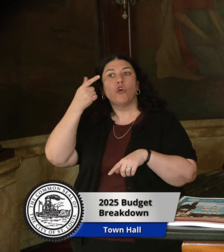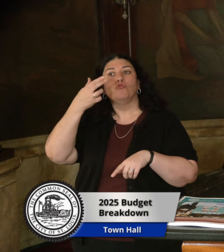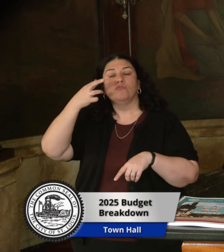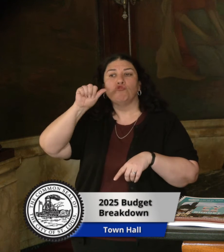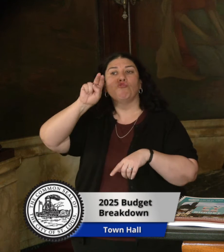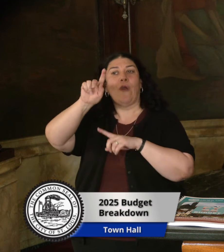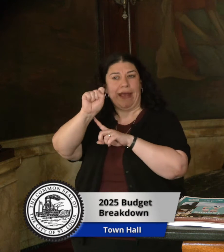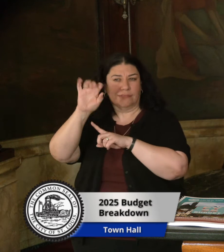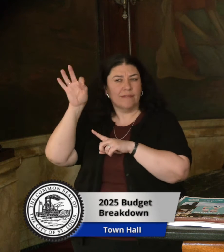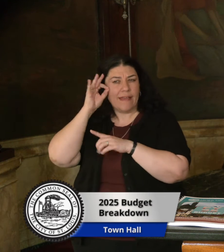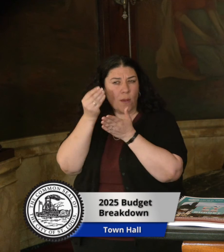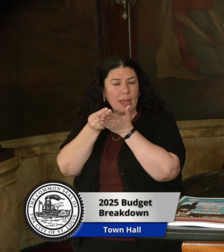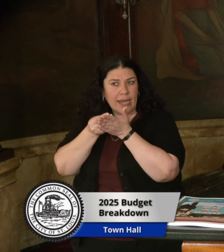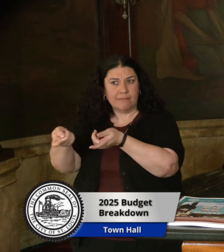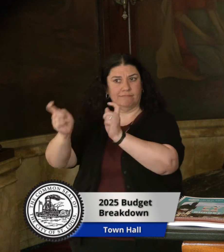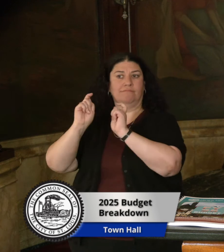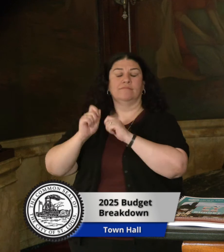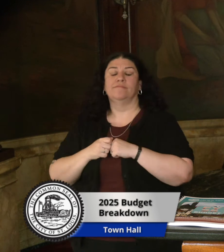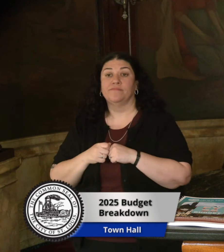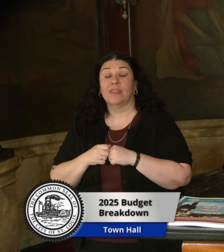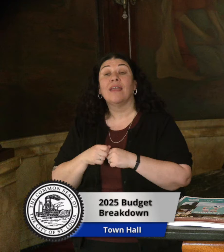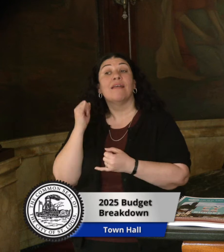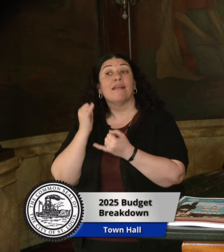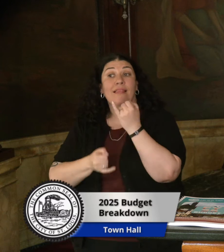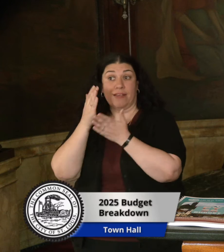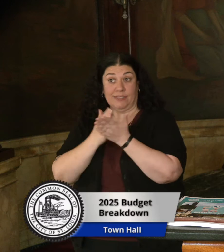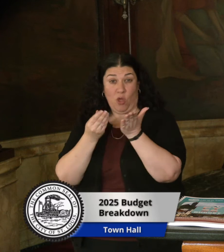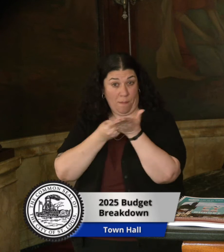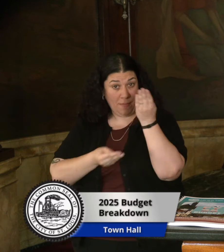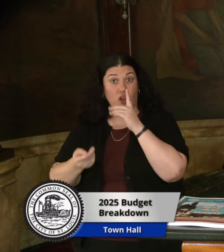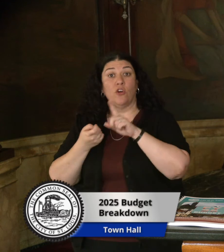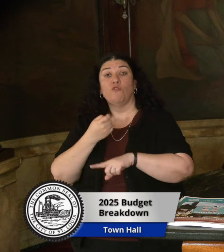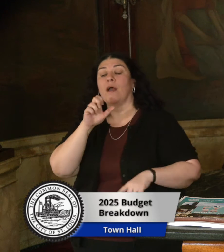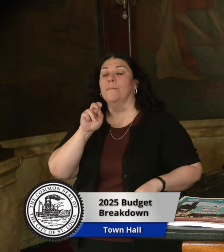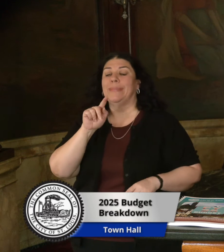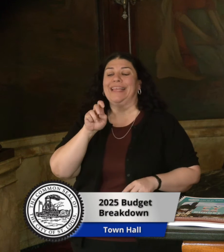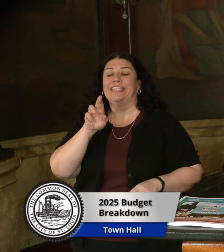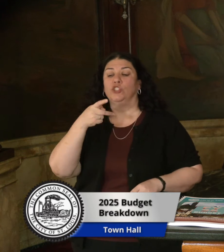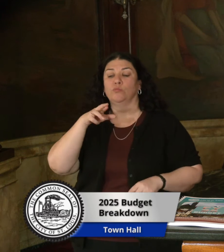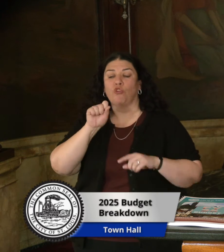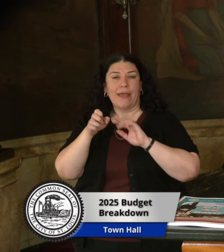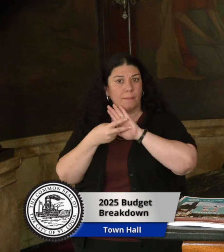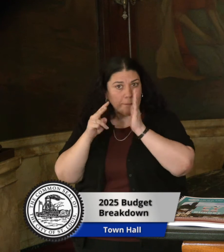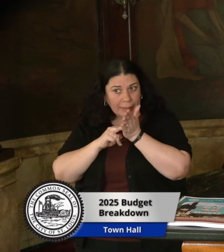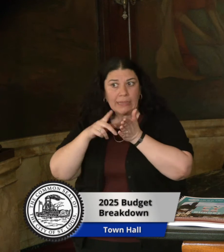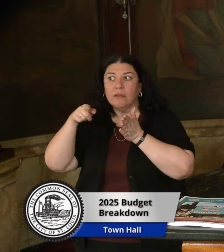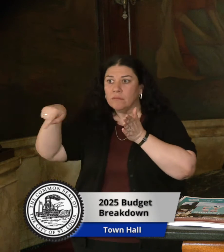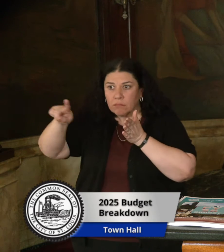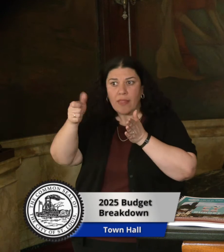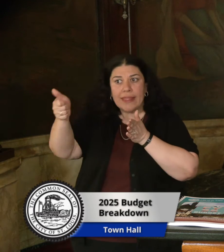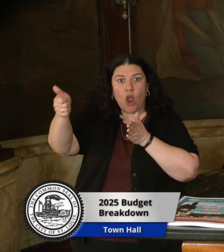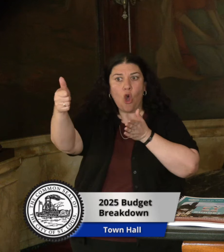federal governments. And the final piece of the budget comes from enterprise funds, which are entities funded by their